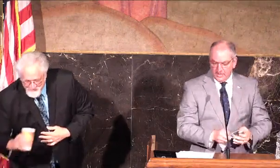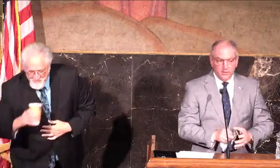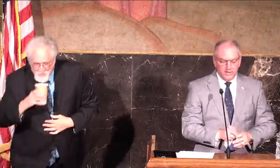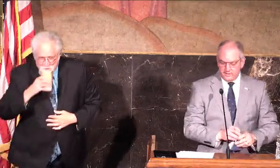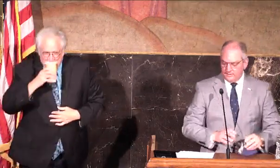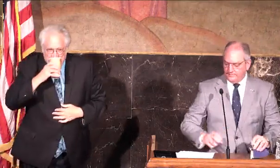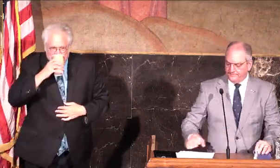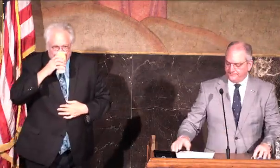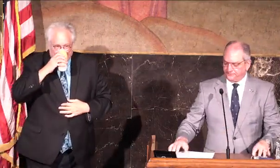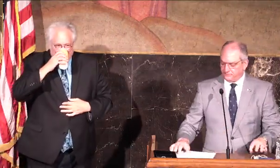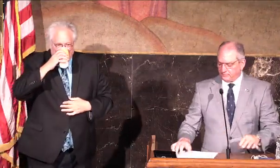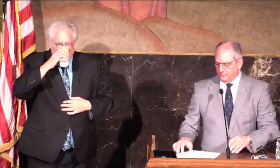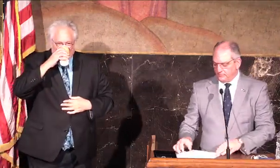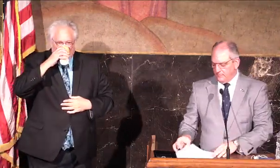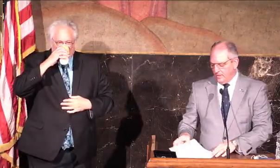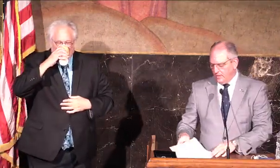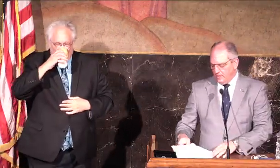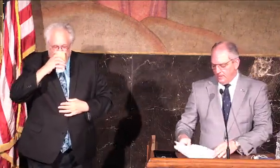Thank you, Alex.